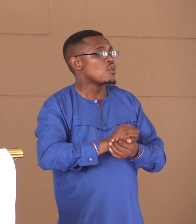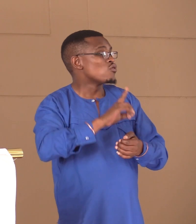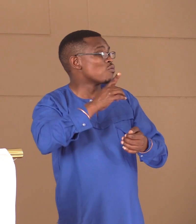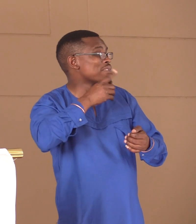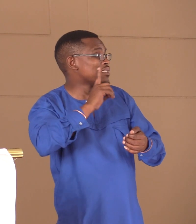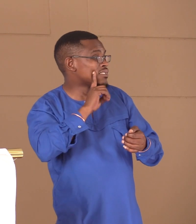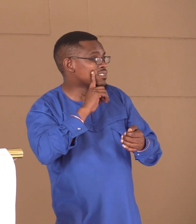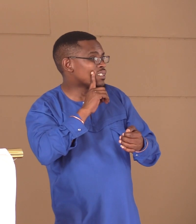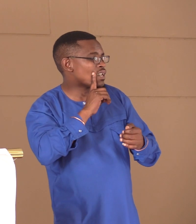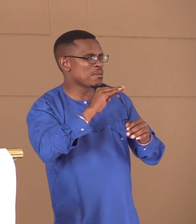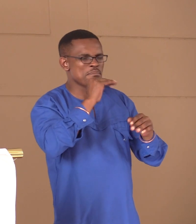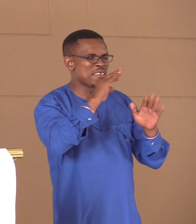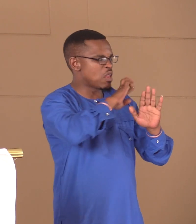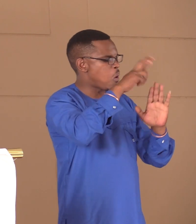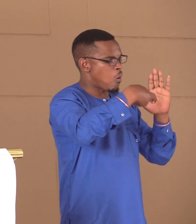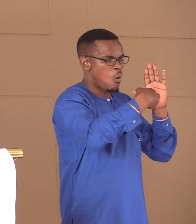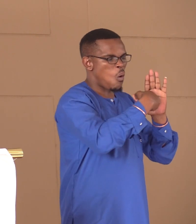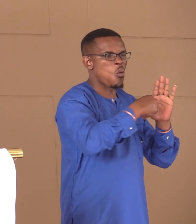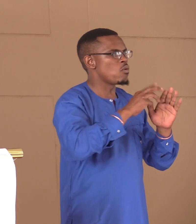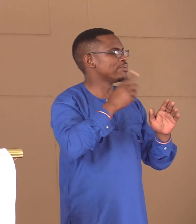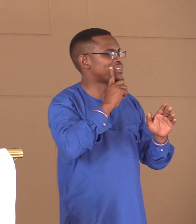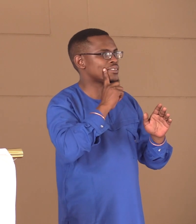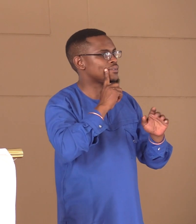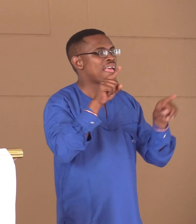is not a teacher, it's a calling.